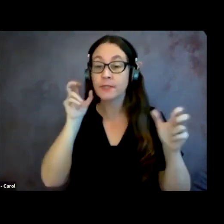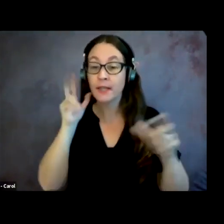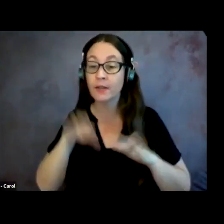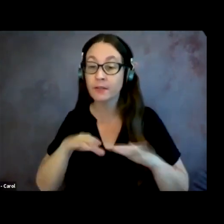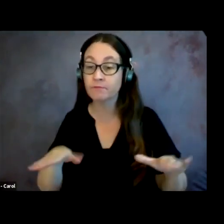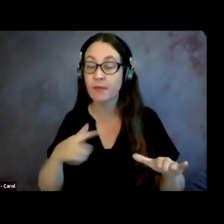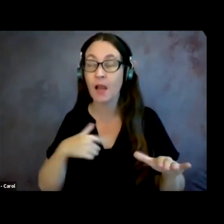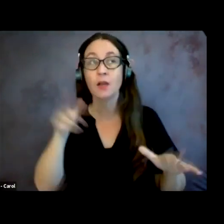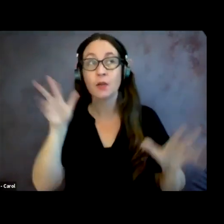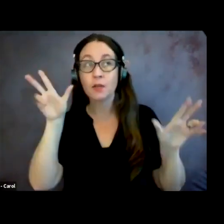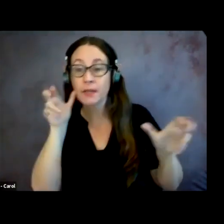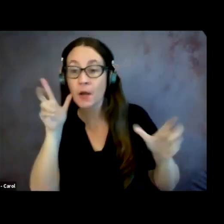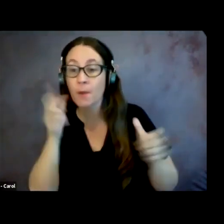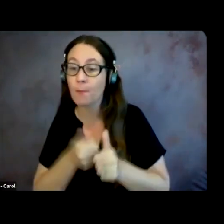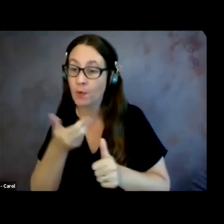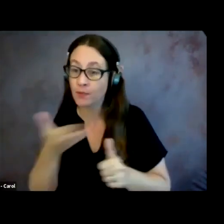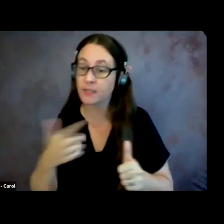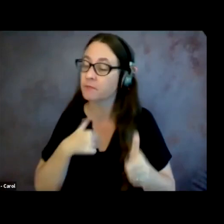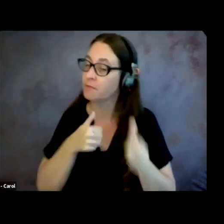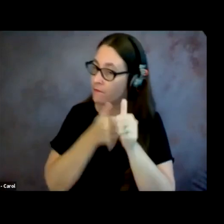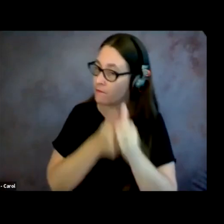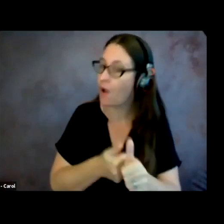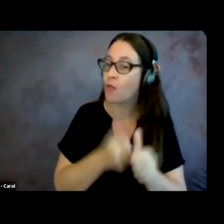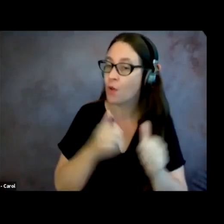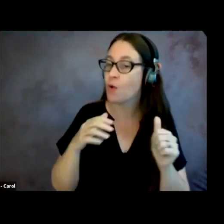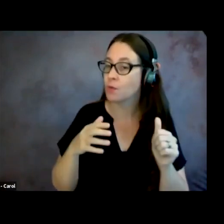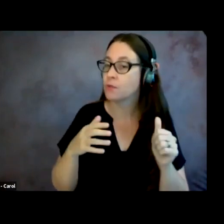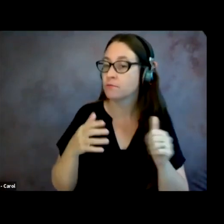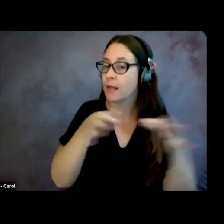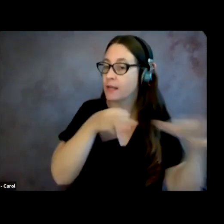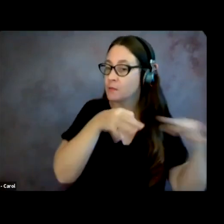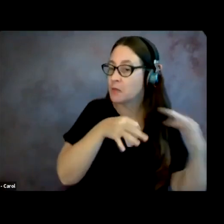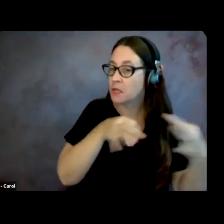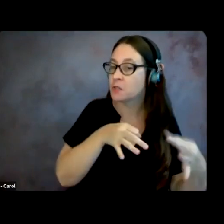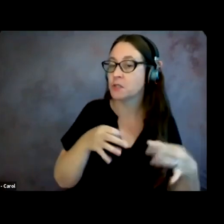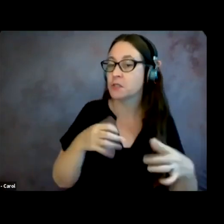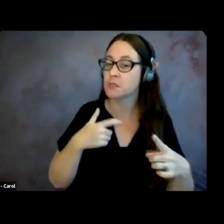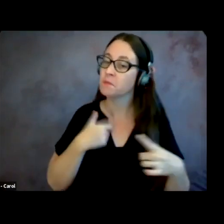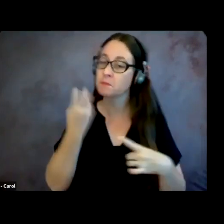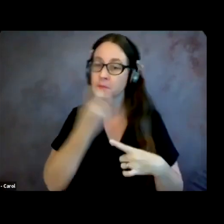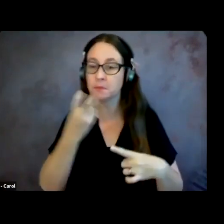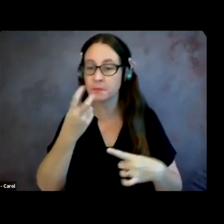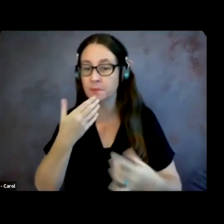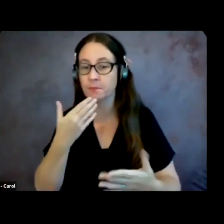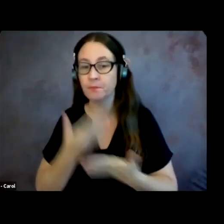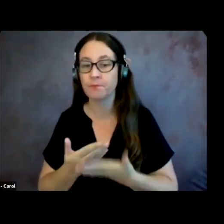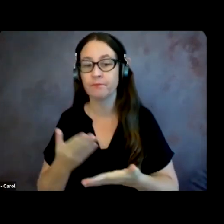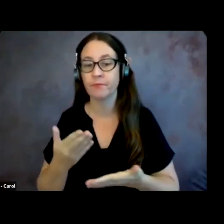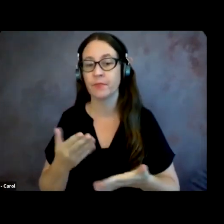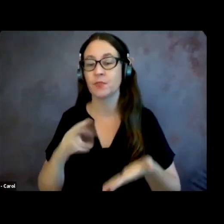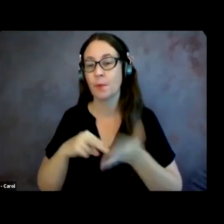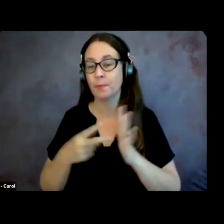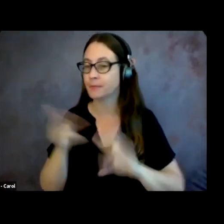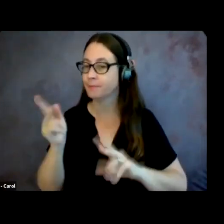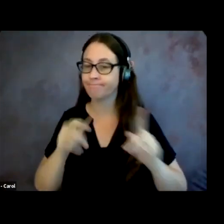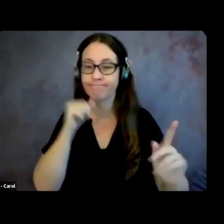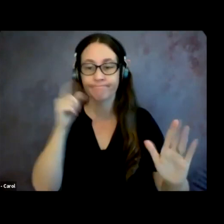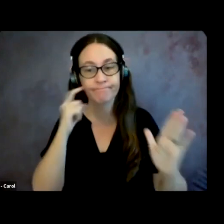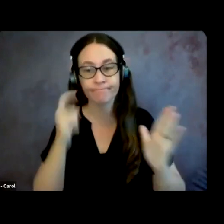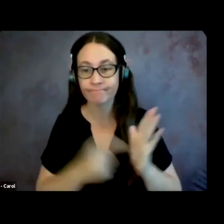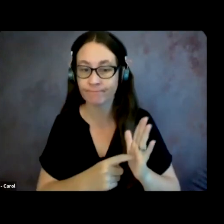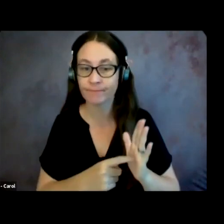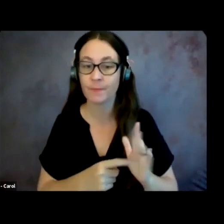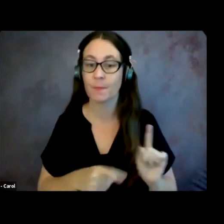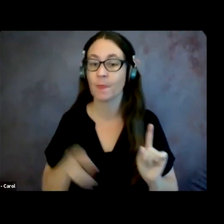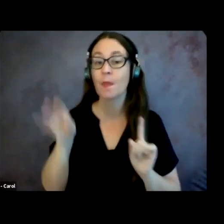had developed fairly appropriate speech. This means basically I flew under the radar. But that day in the doctor's office is something